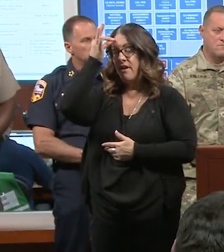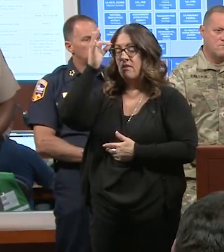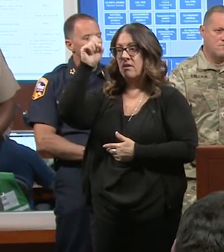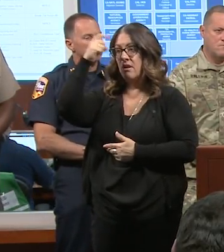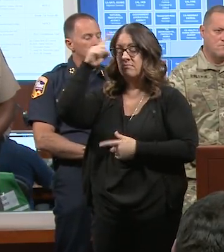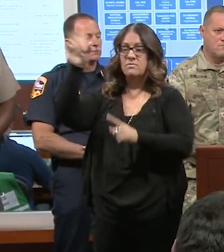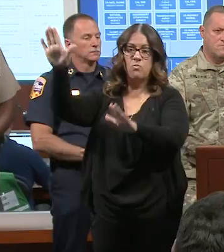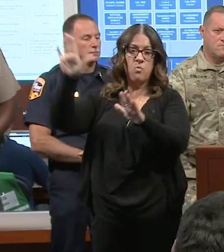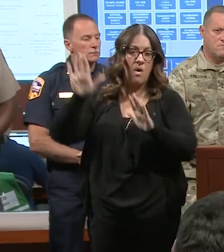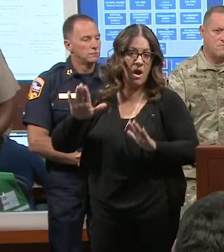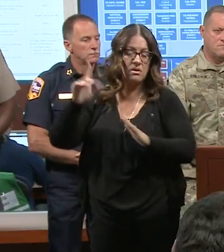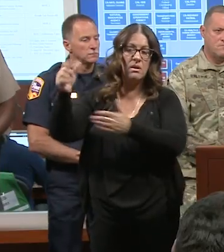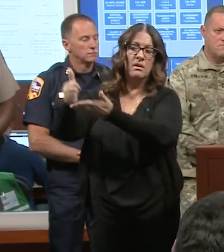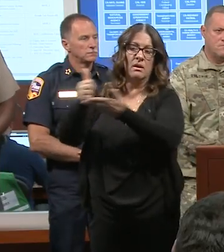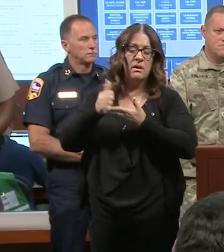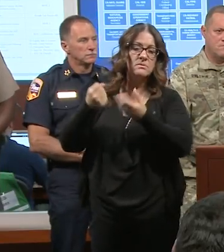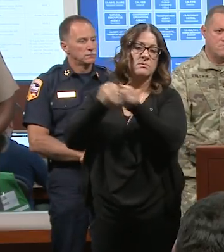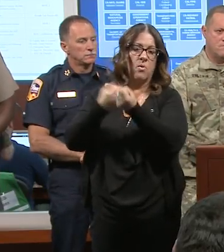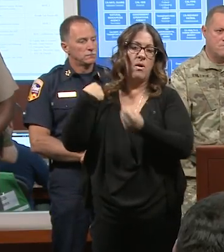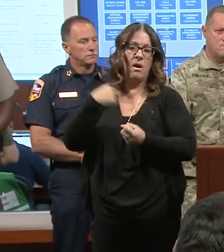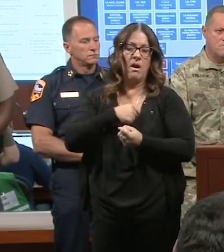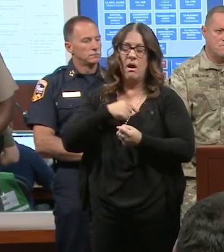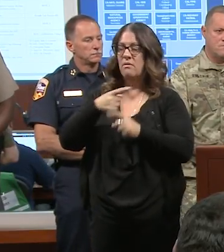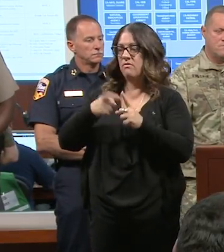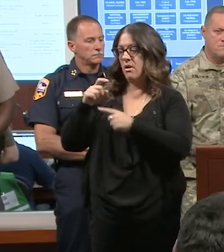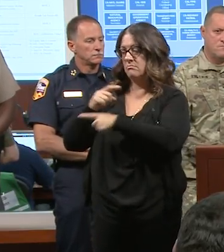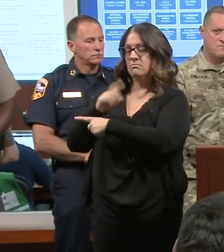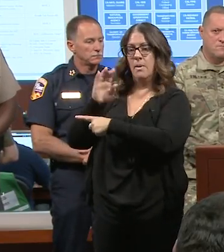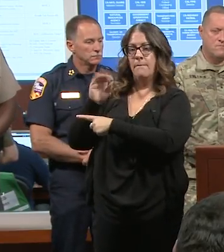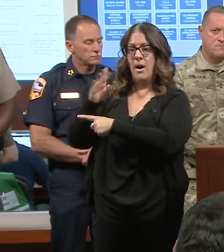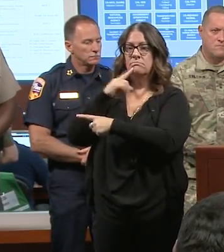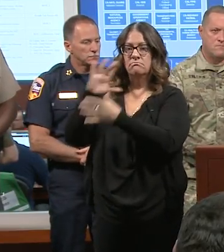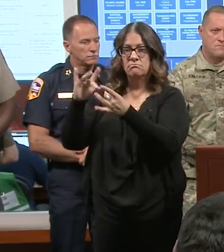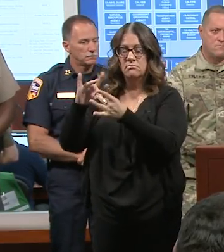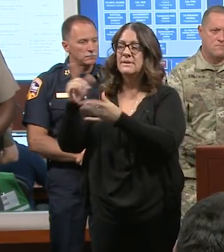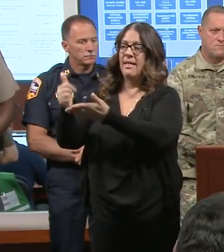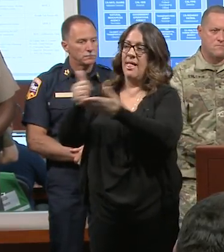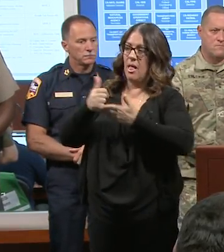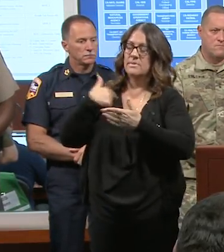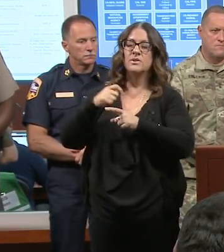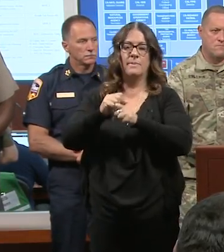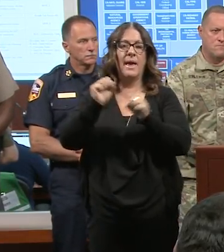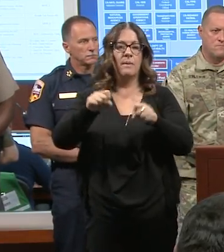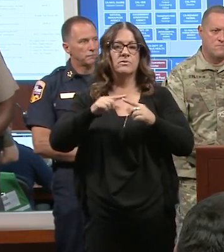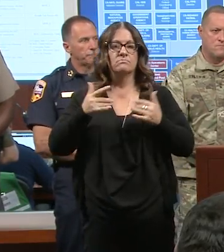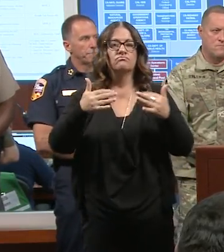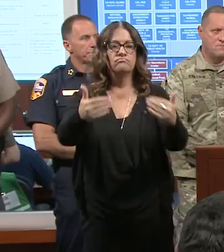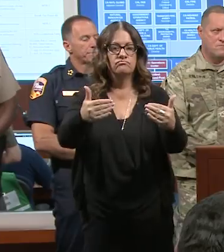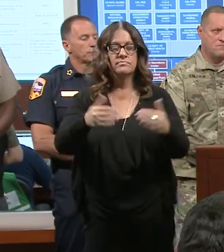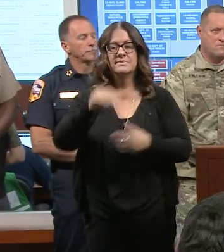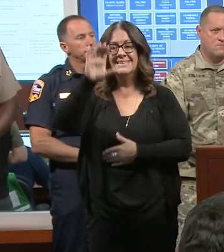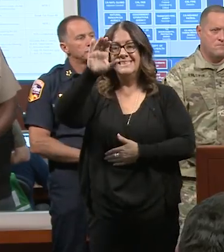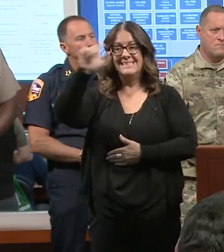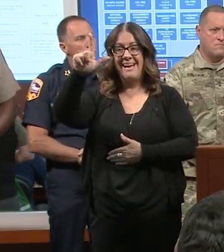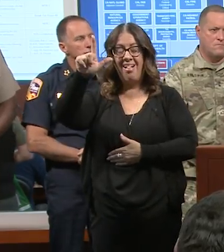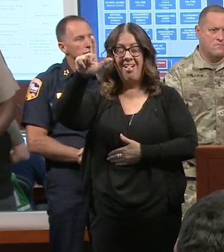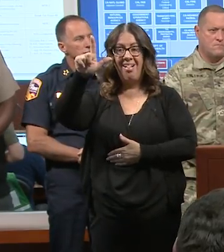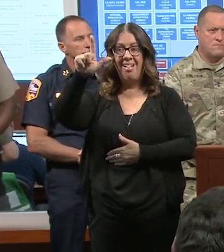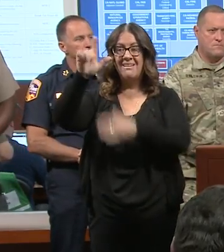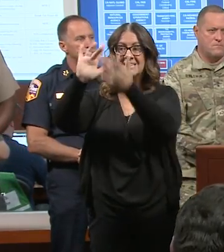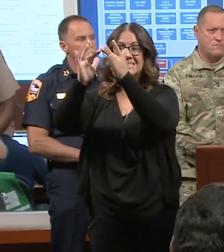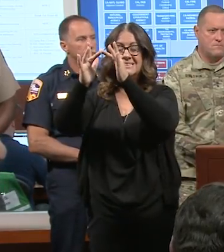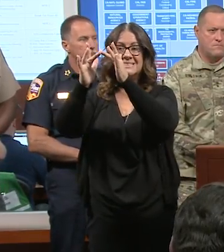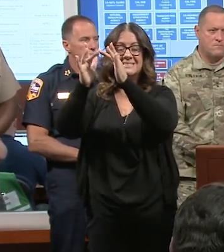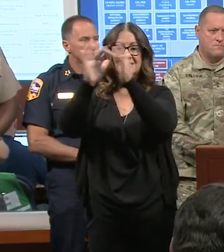been outstanding and very appreciative. That's helping us move forward. In addition, cell sites have been a big question and a